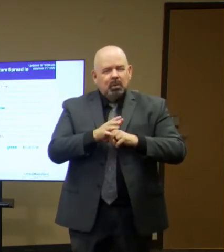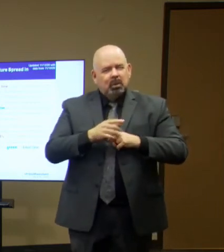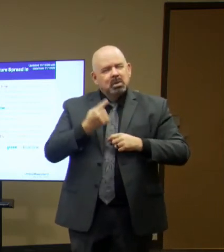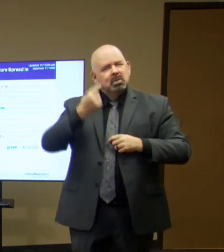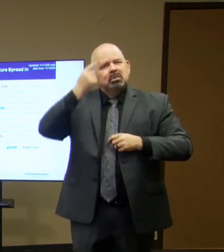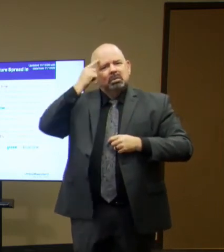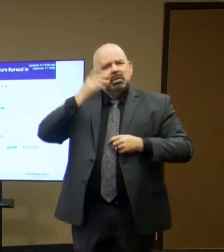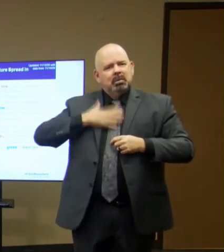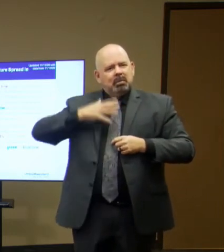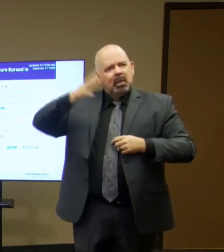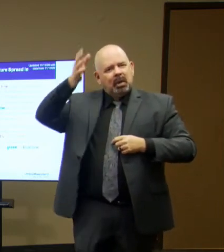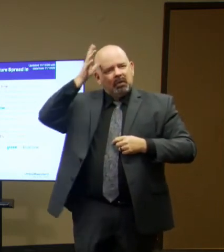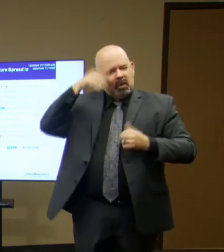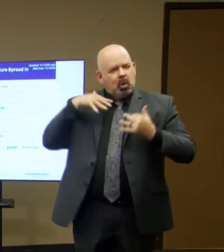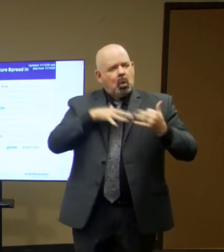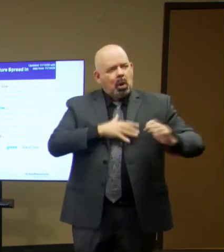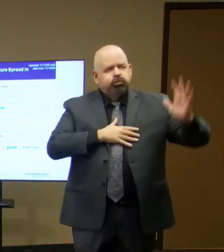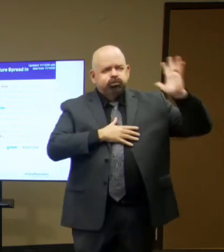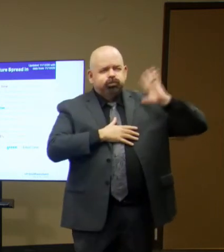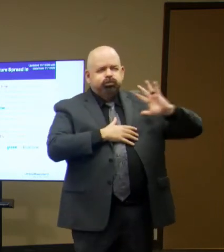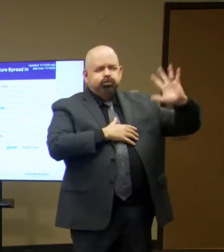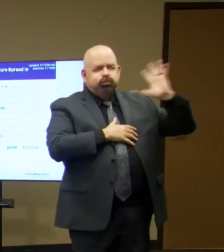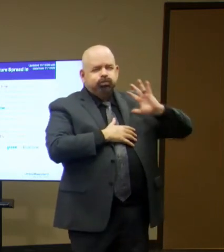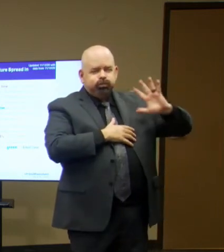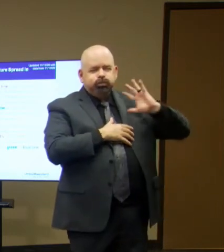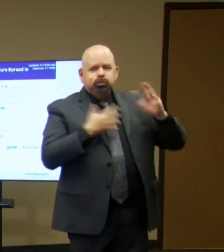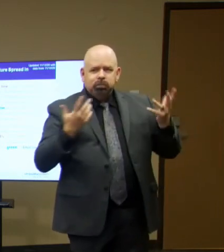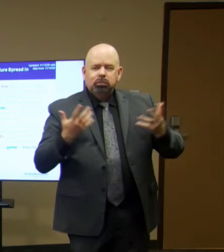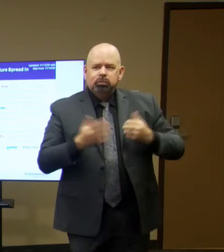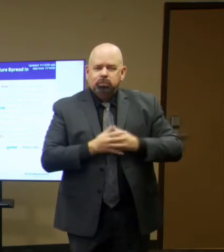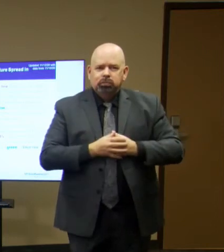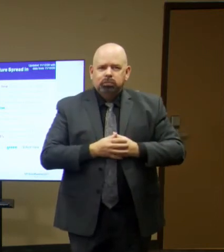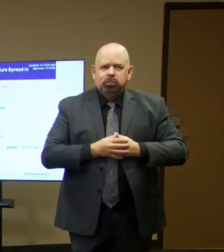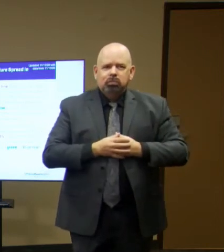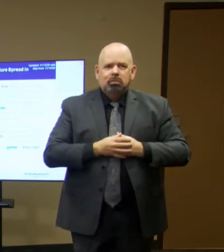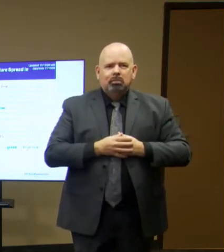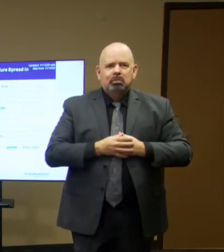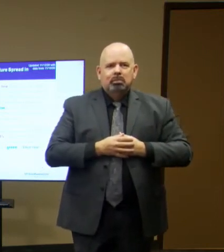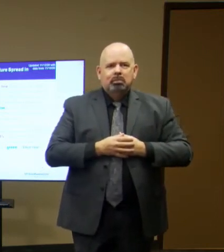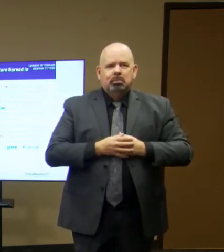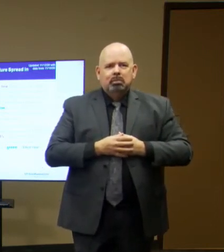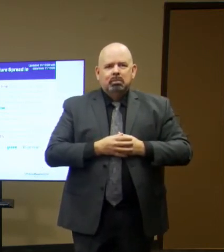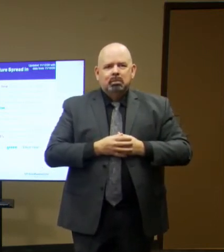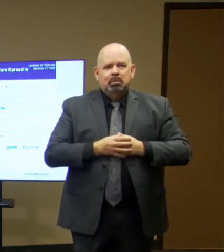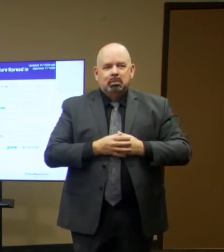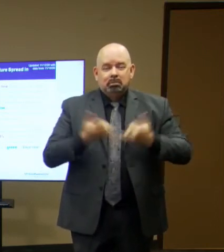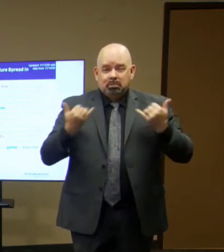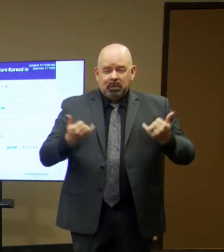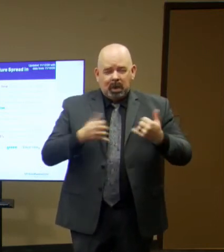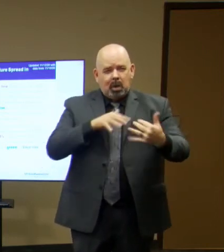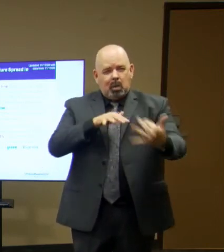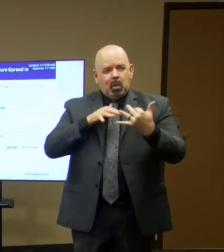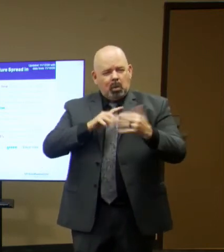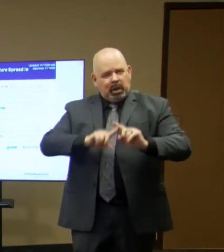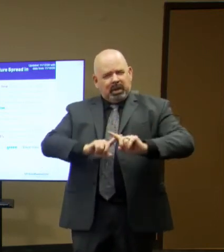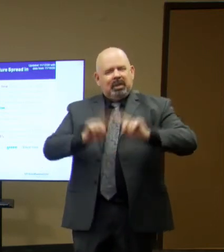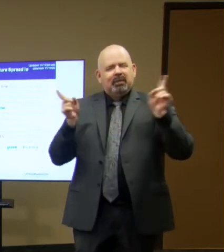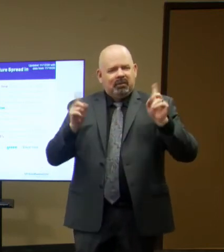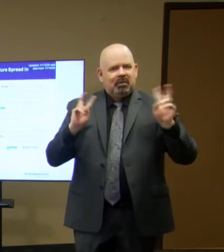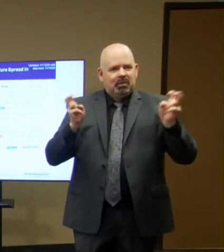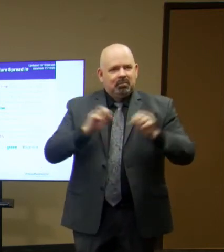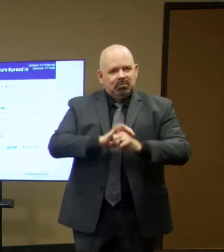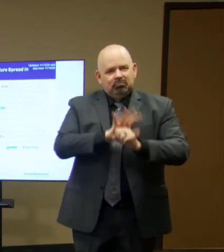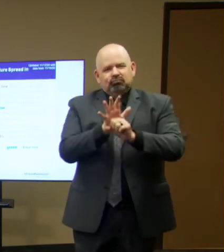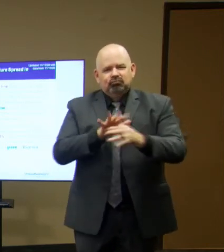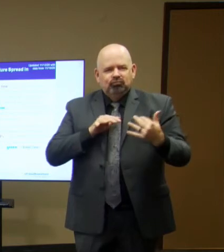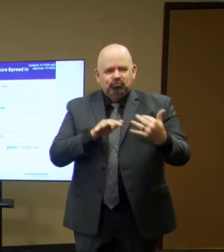but or actually, he's an adopted dad. But Ward Jenkins served in the Battle of the Bulge. It was the longest, toughest fight of his life. It